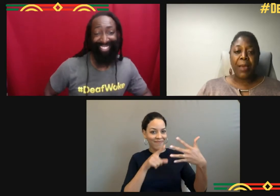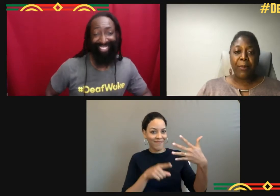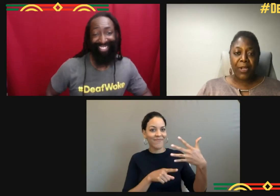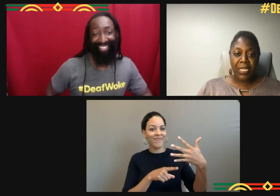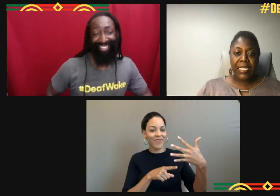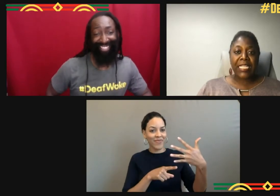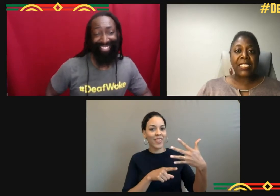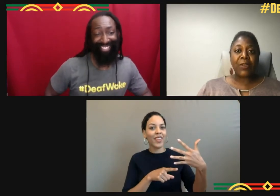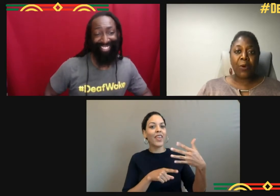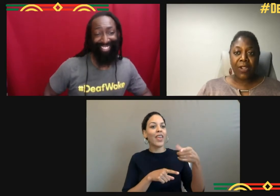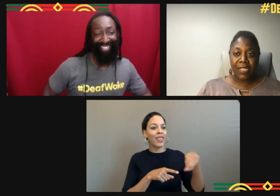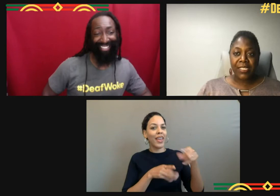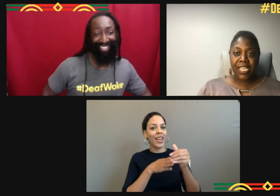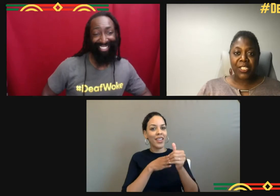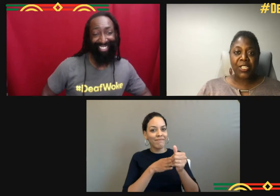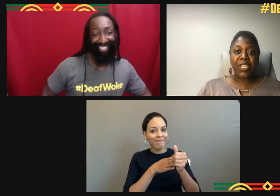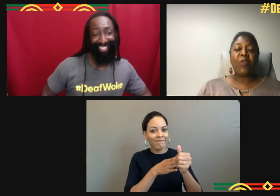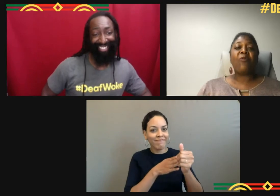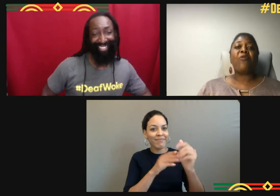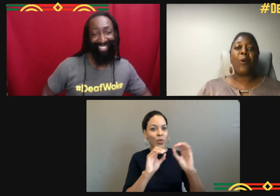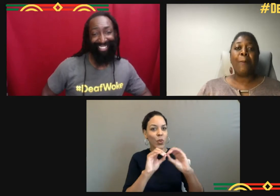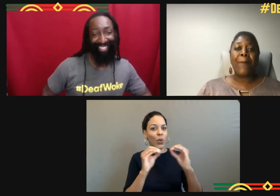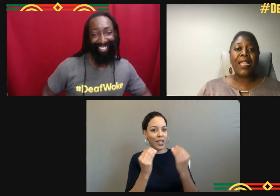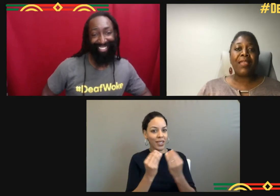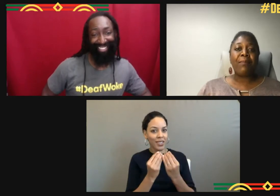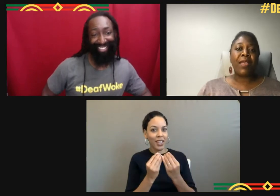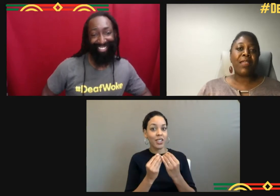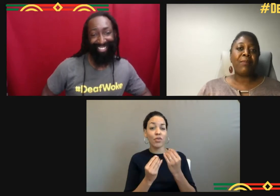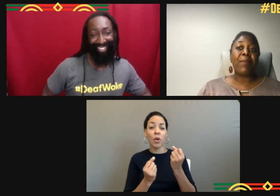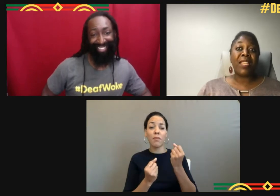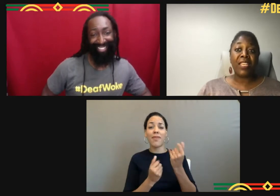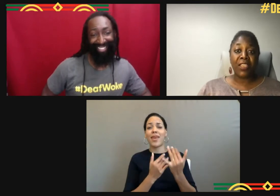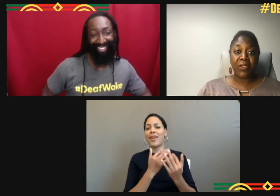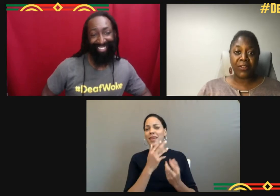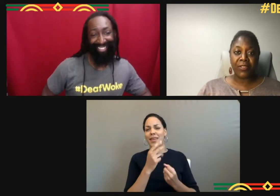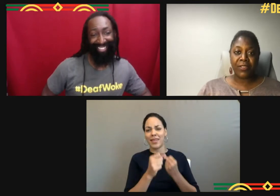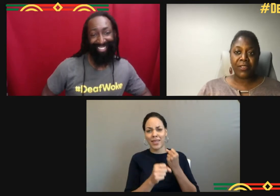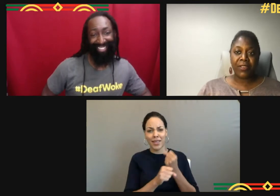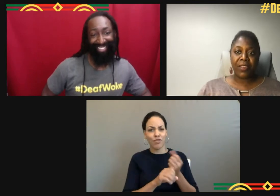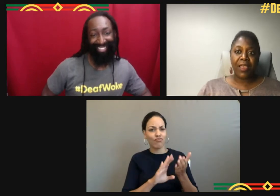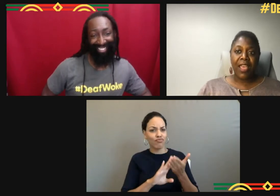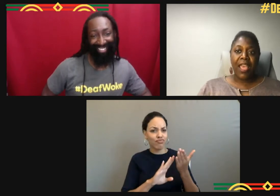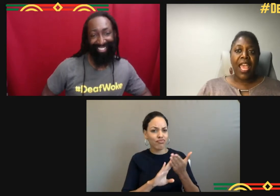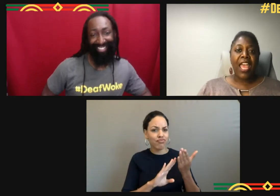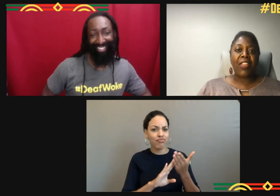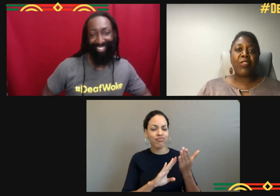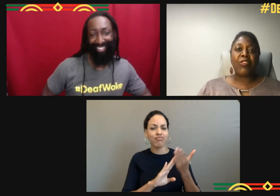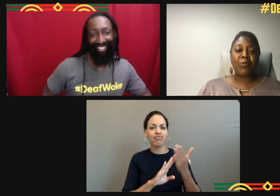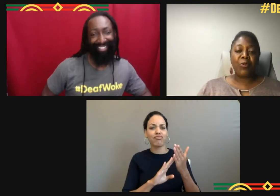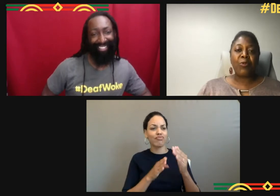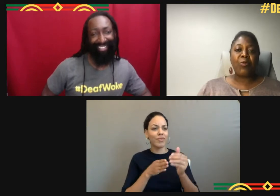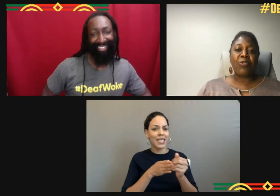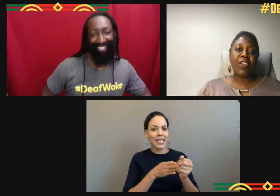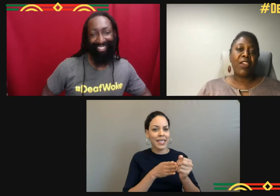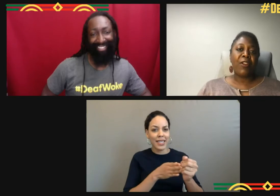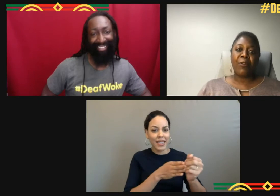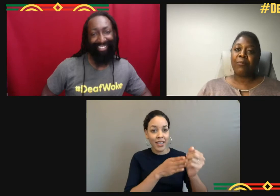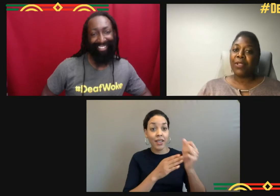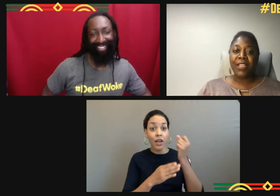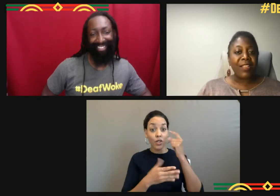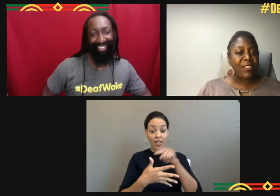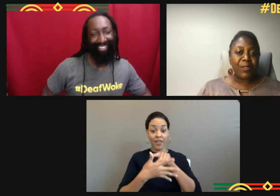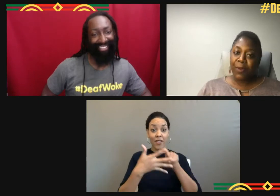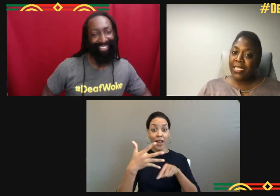really shepherded this organization for many, many, many years. And through